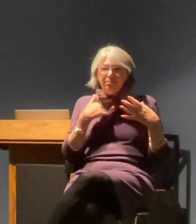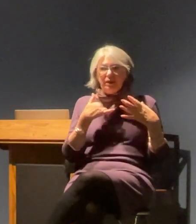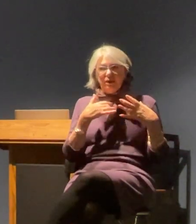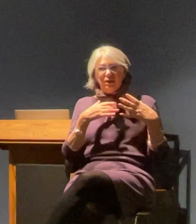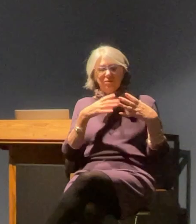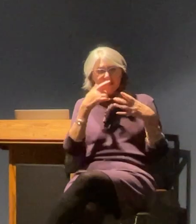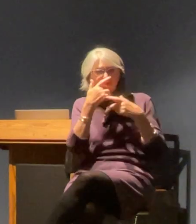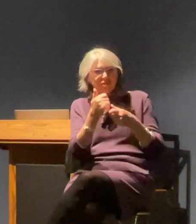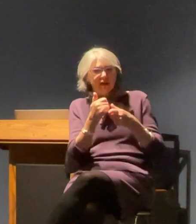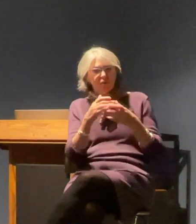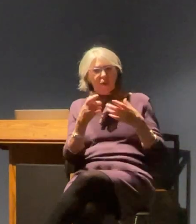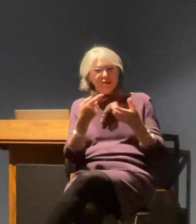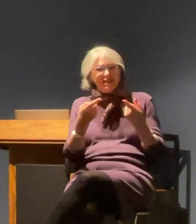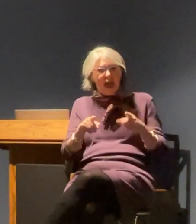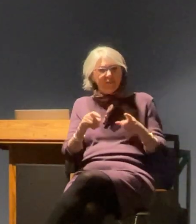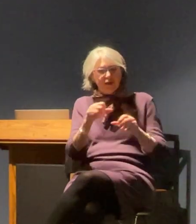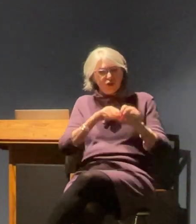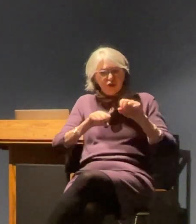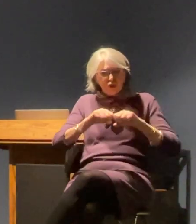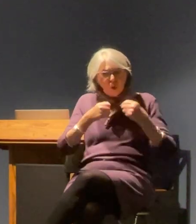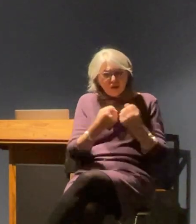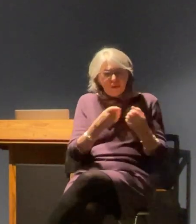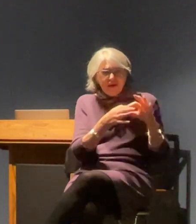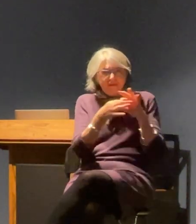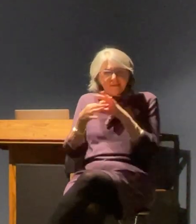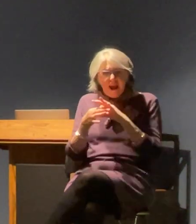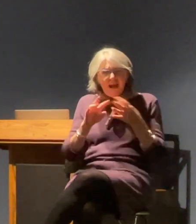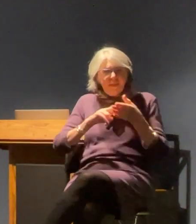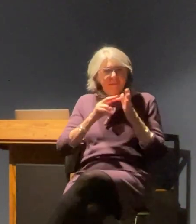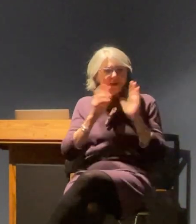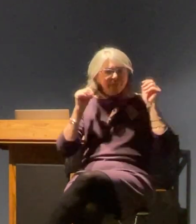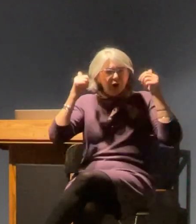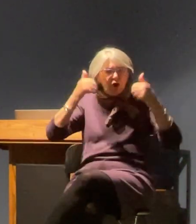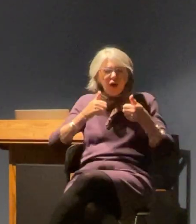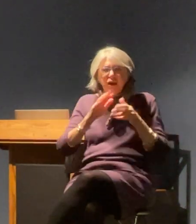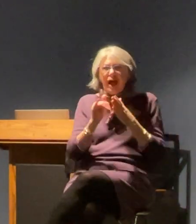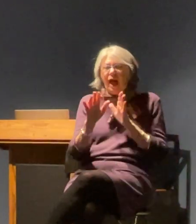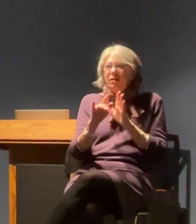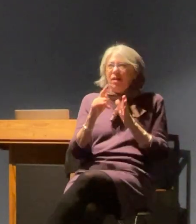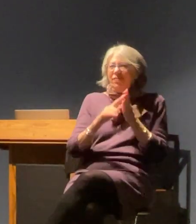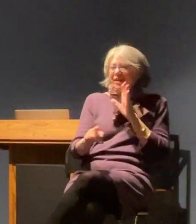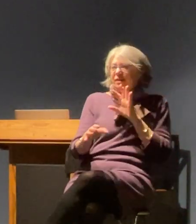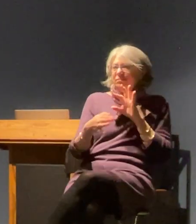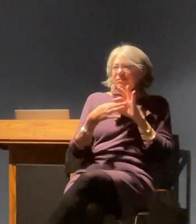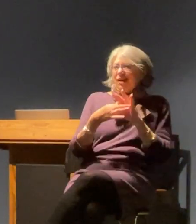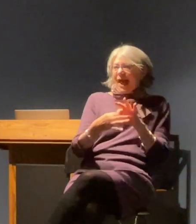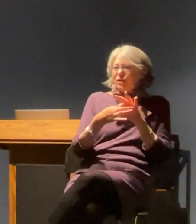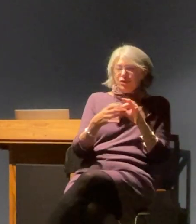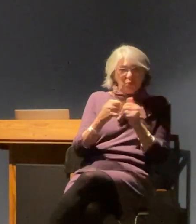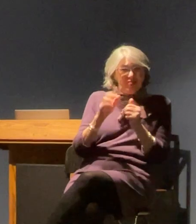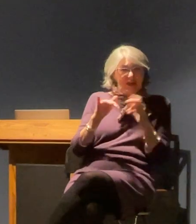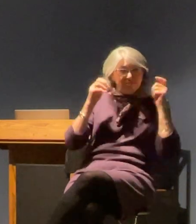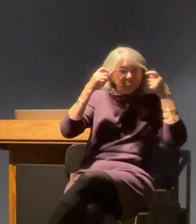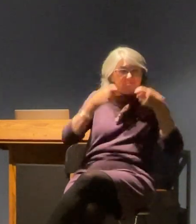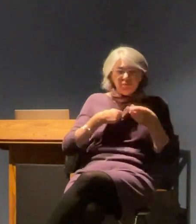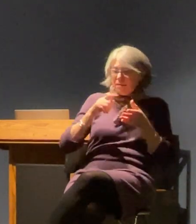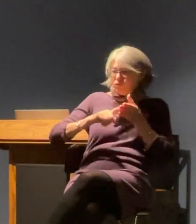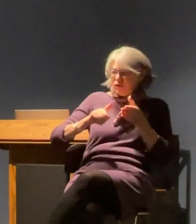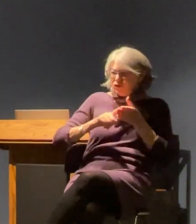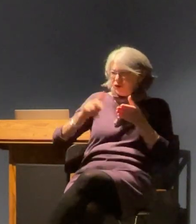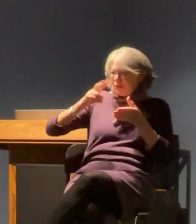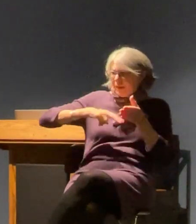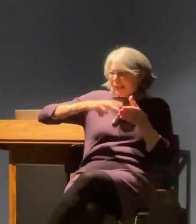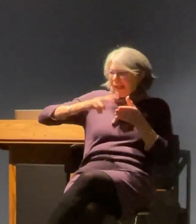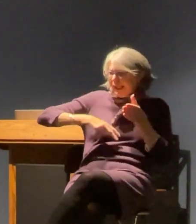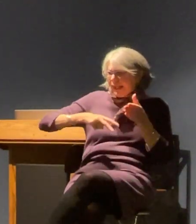I wanted to tie in the meaning of the hoodie and all of the associations that were with it. But in my research, I'm reading a bunch